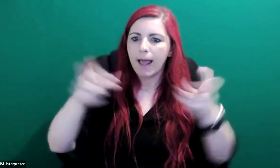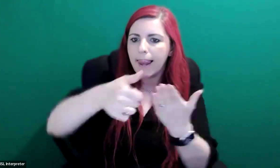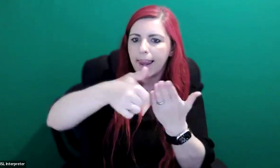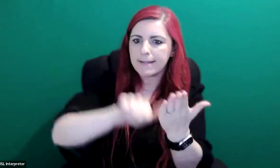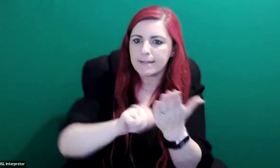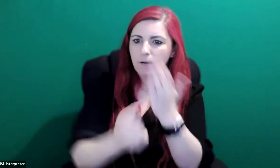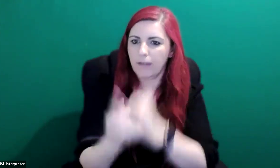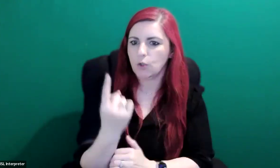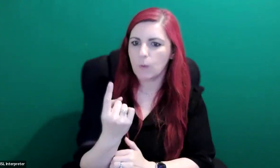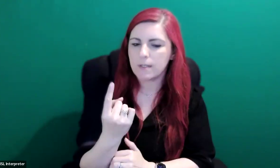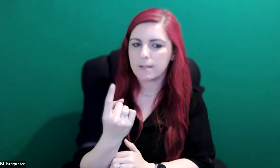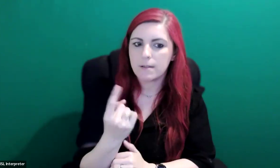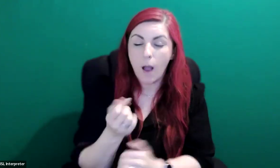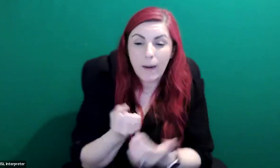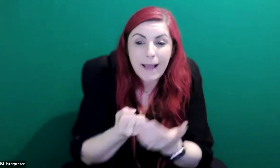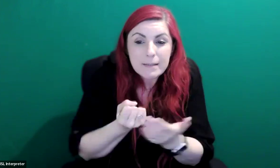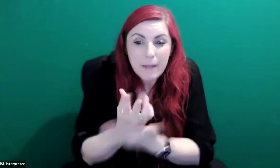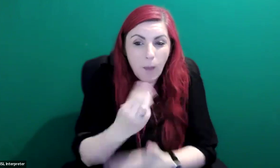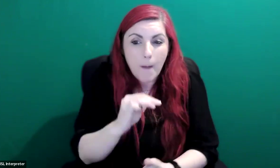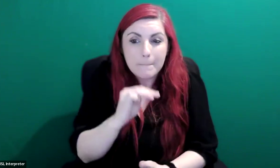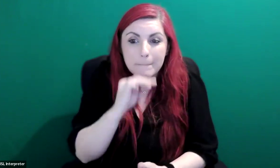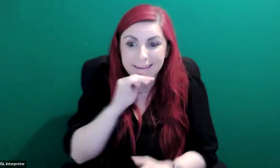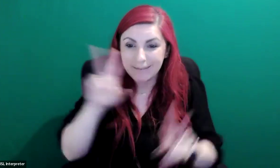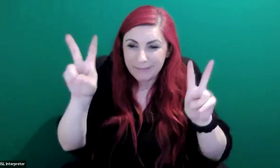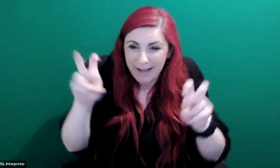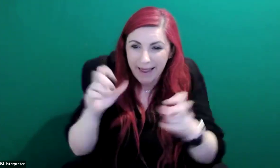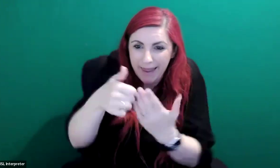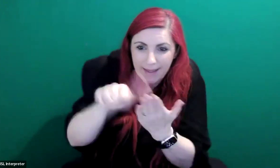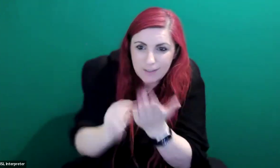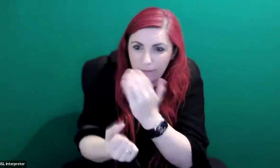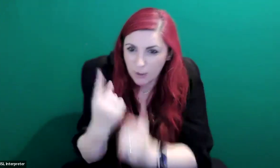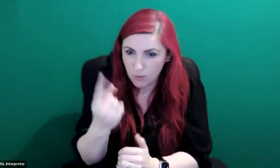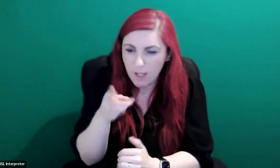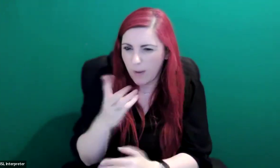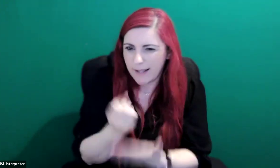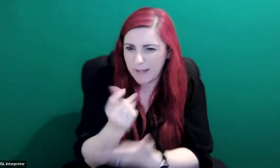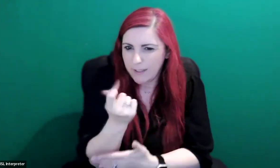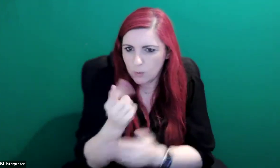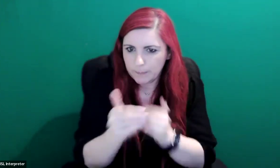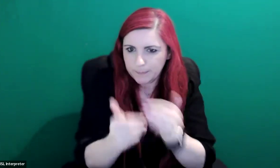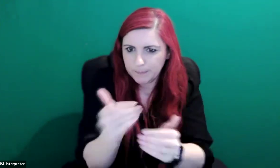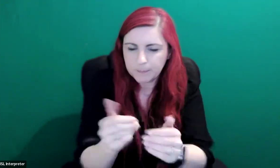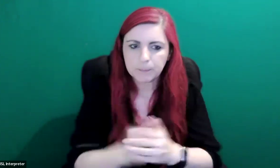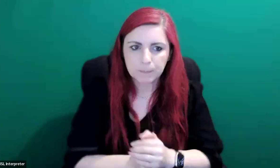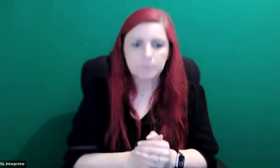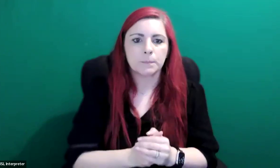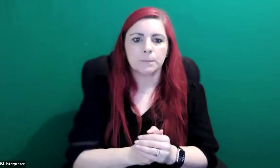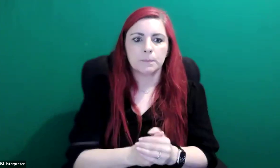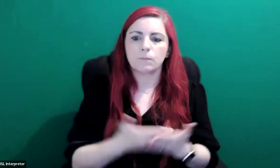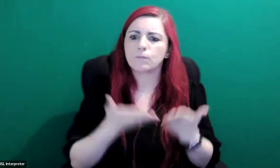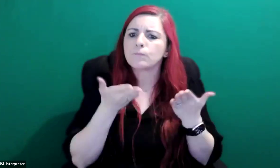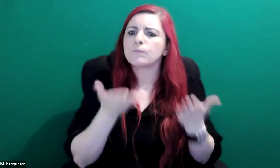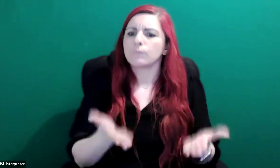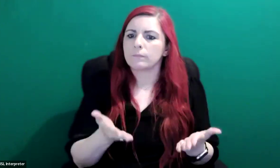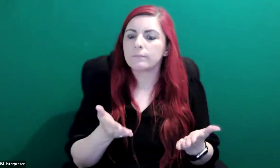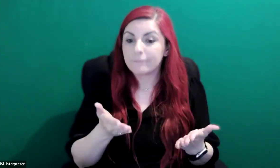So I'll explain what that is in more detail as we go through this brief presentation. So to